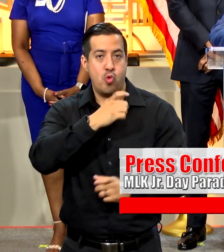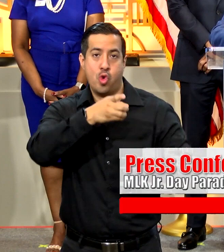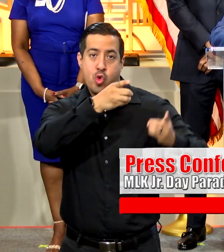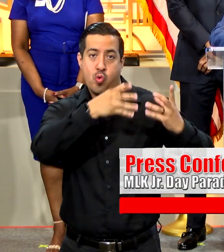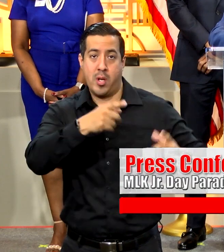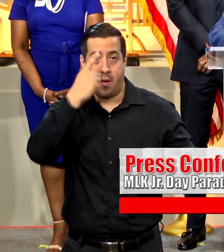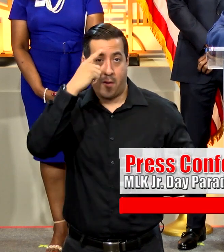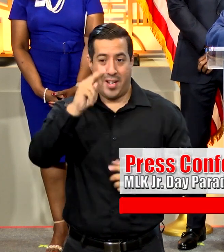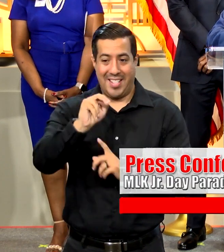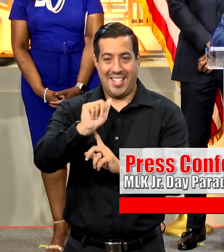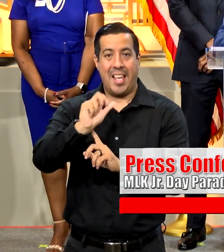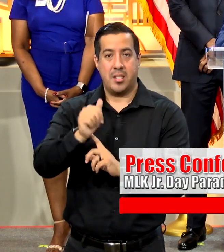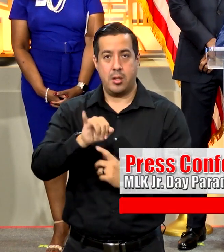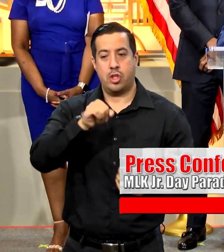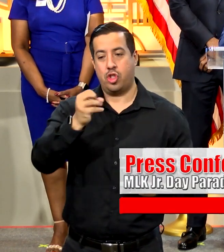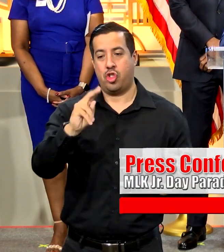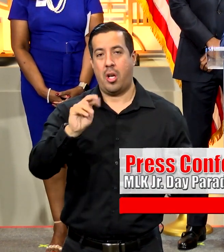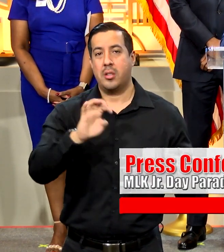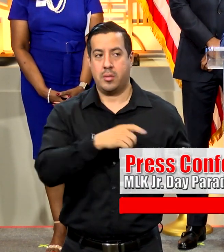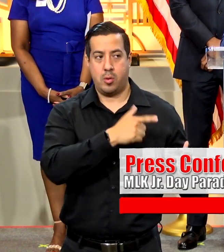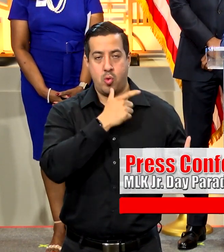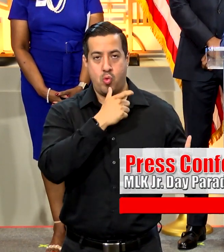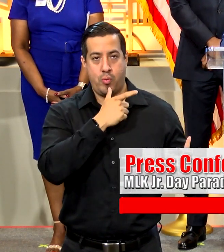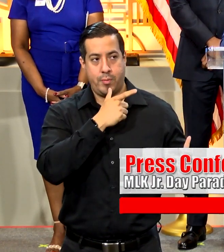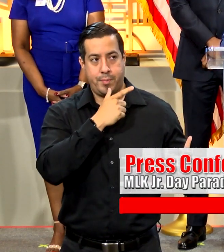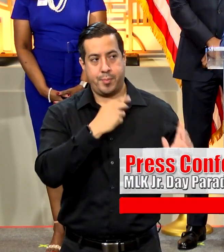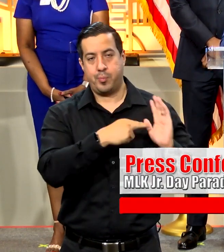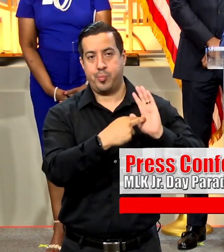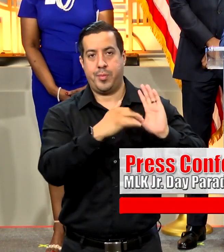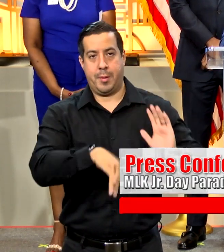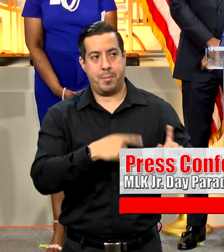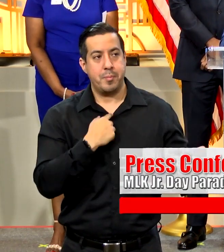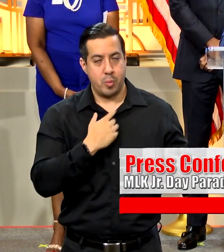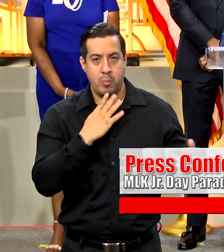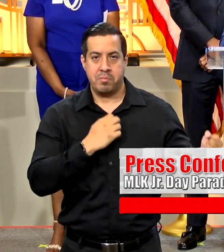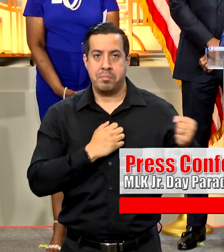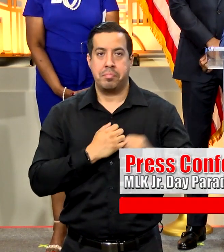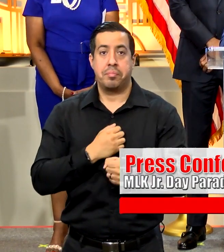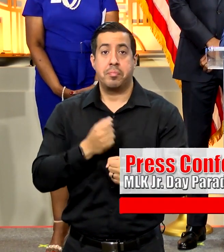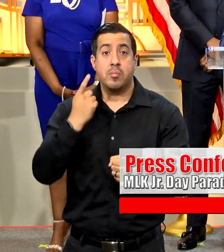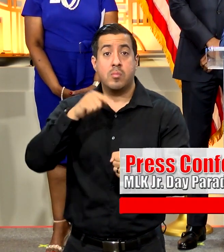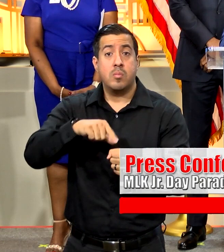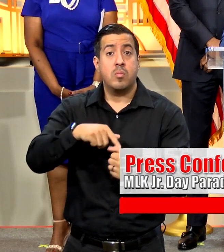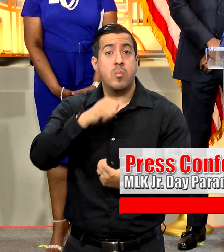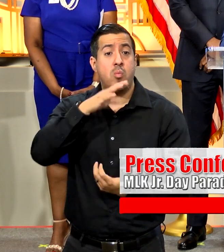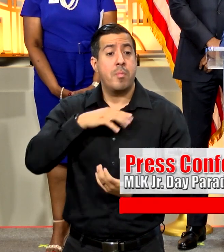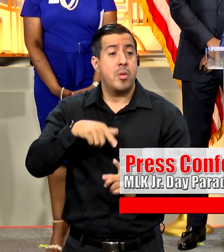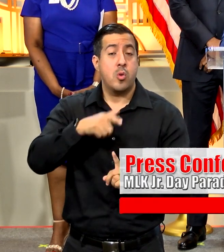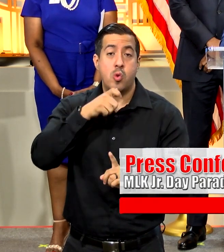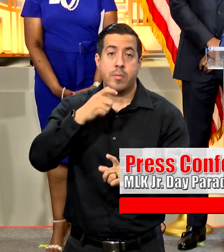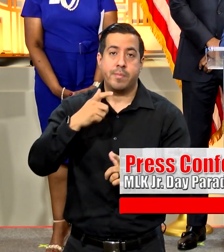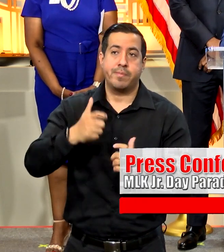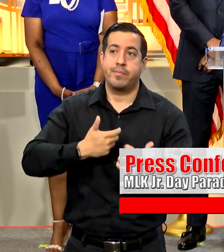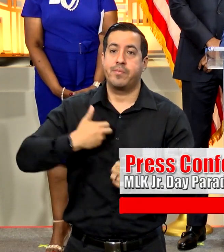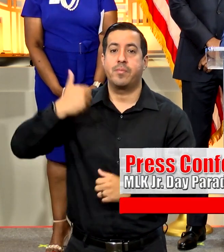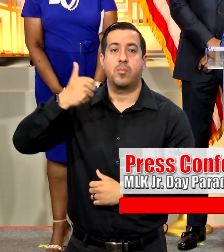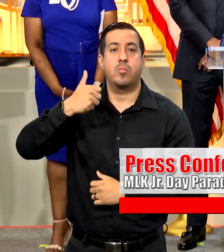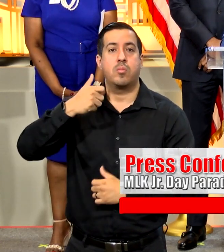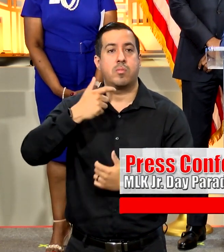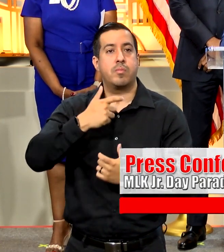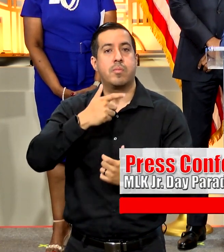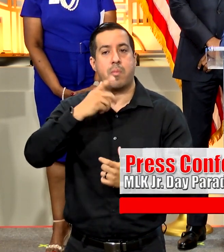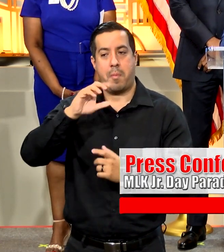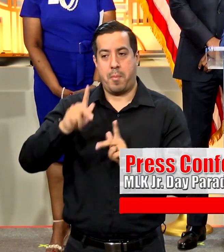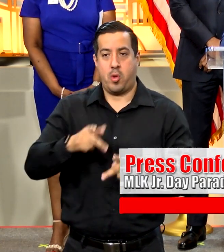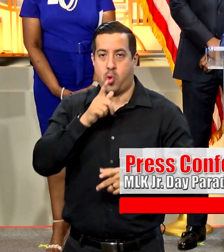NASA Johnson Space Center, reflected that. And so in addition to Vanessa Wyche being the Grand Marshal,